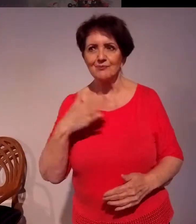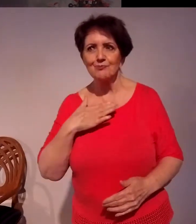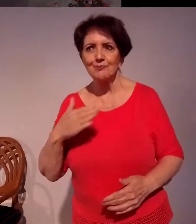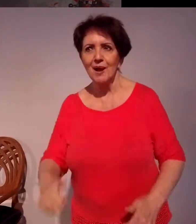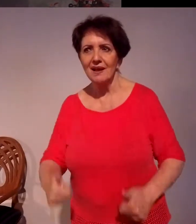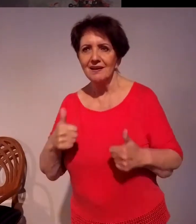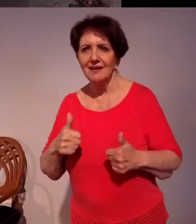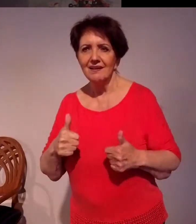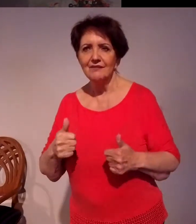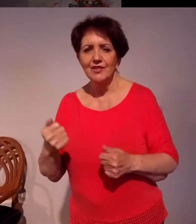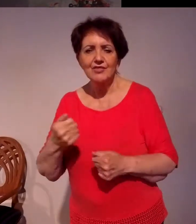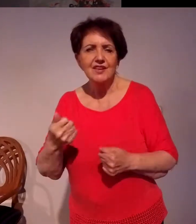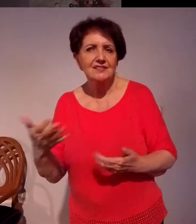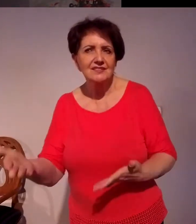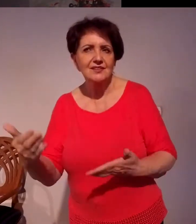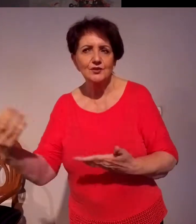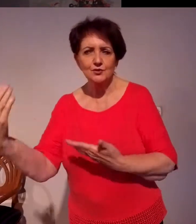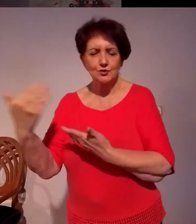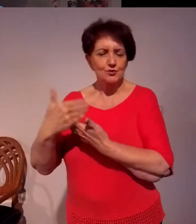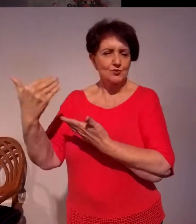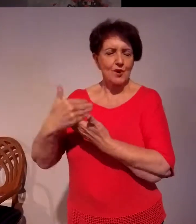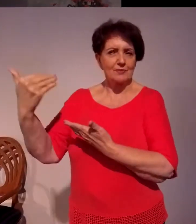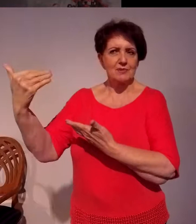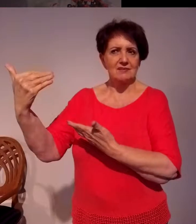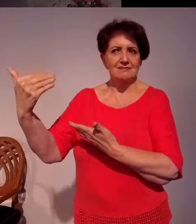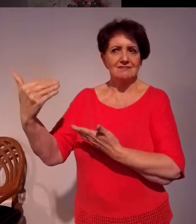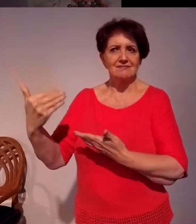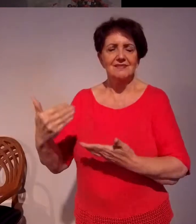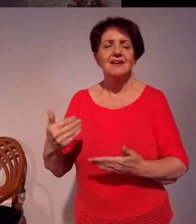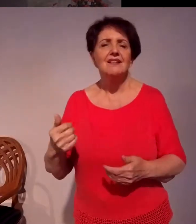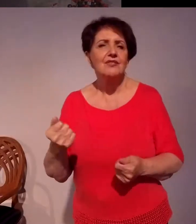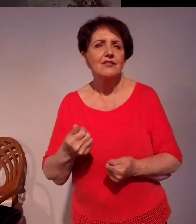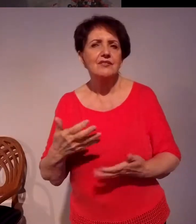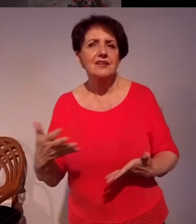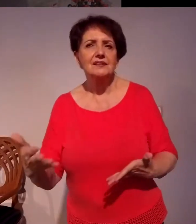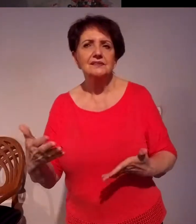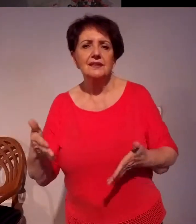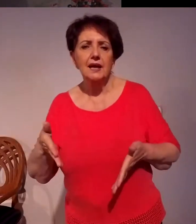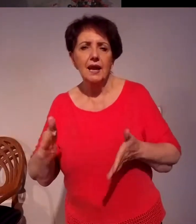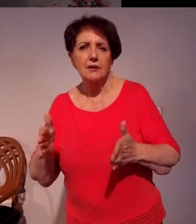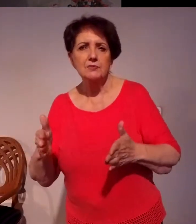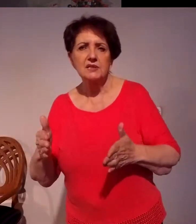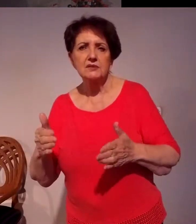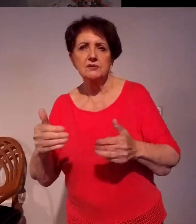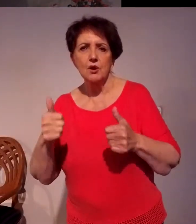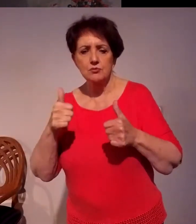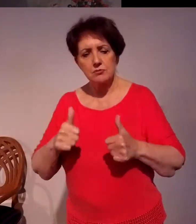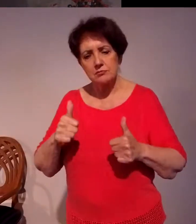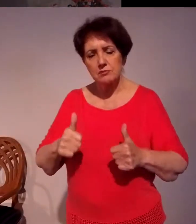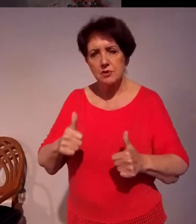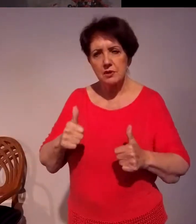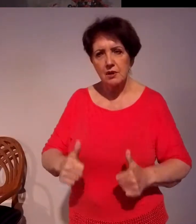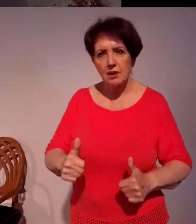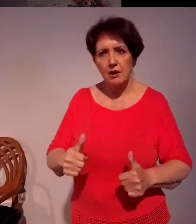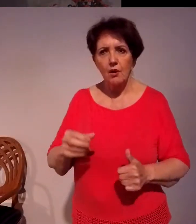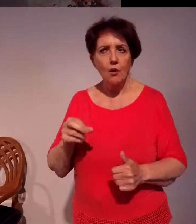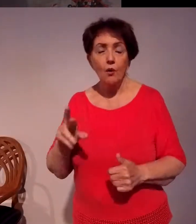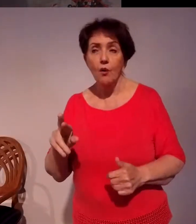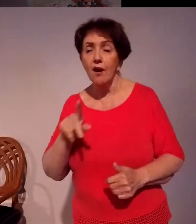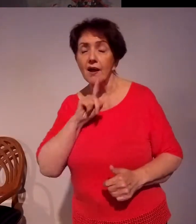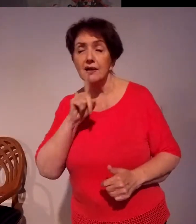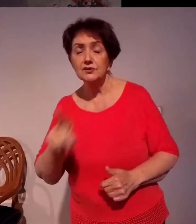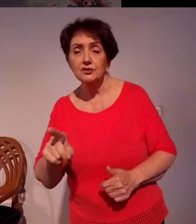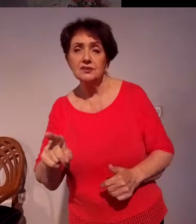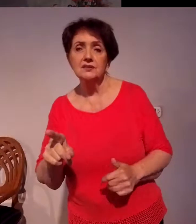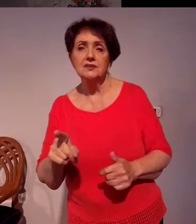to distract me, the rabbit holes I've allowed myself to go down, or actually the ways